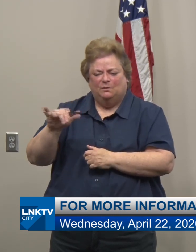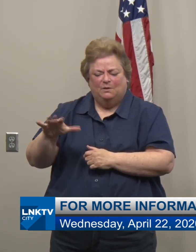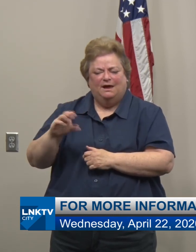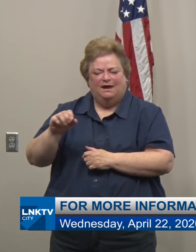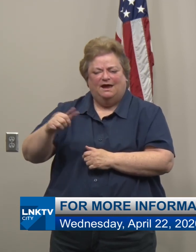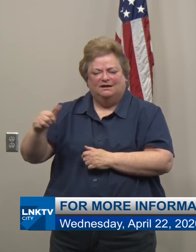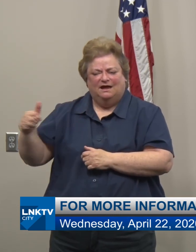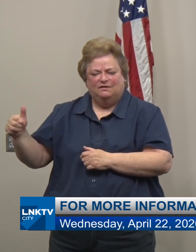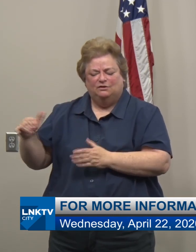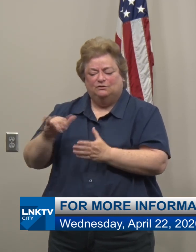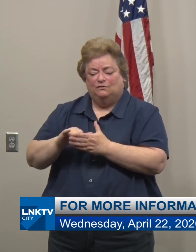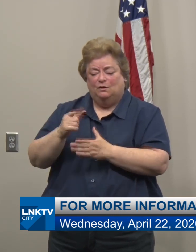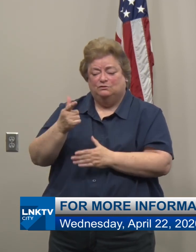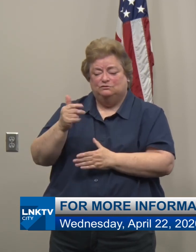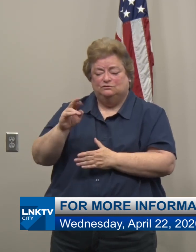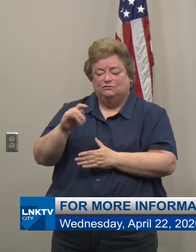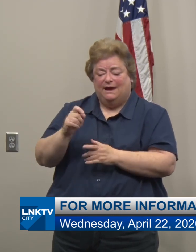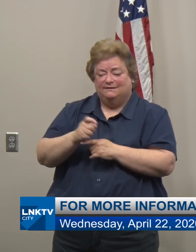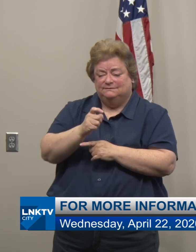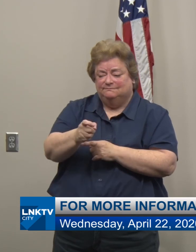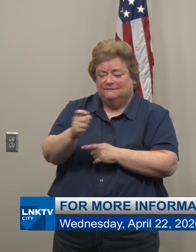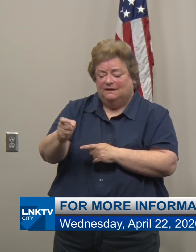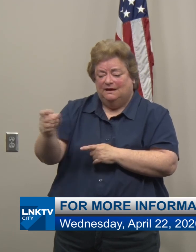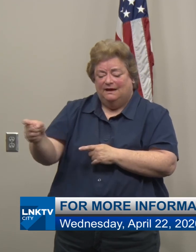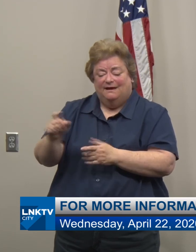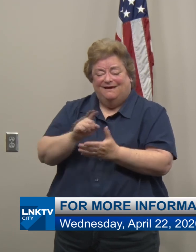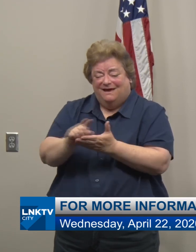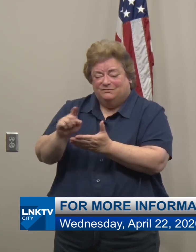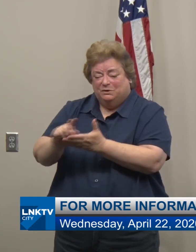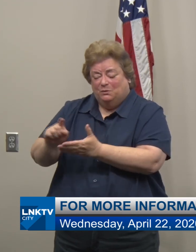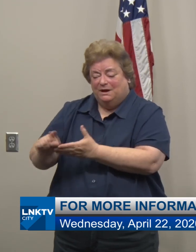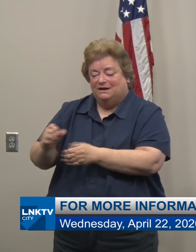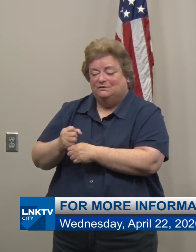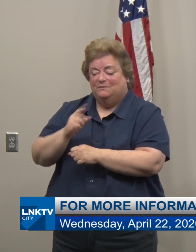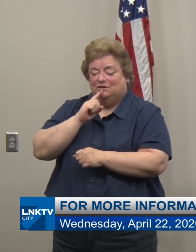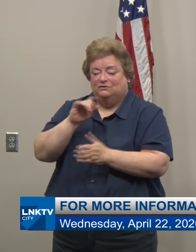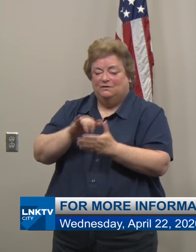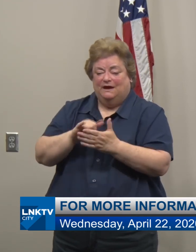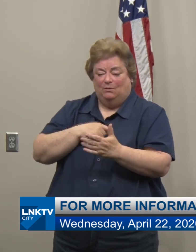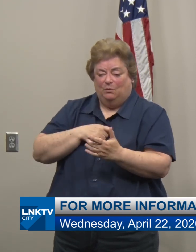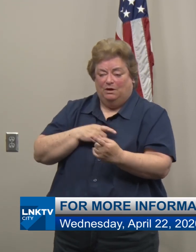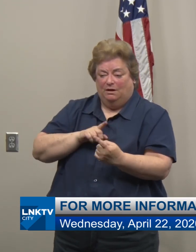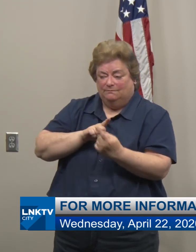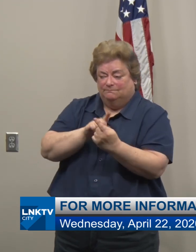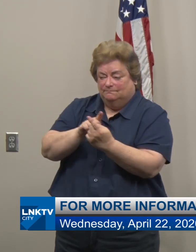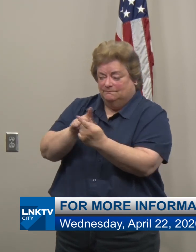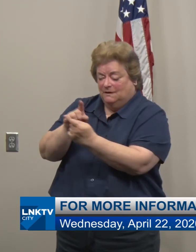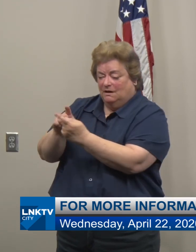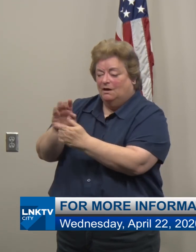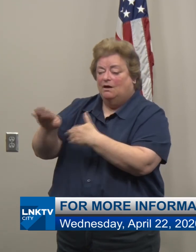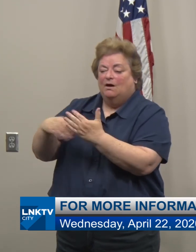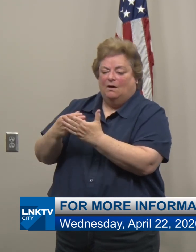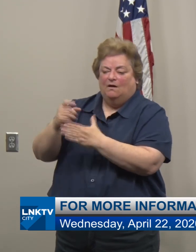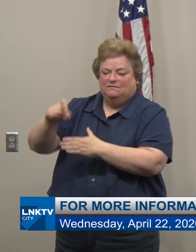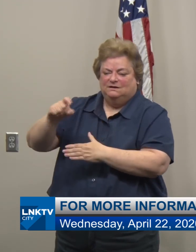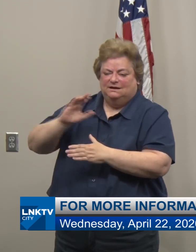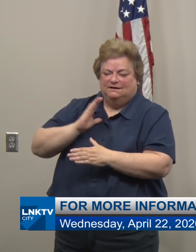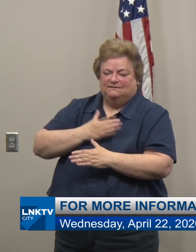those grants are being made weekly to try and make sure that we are rapidly addressing some of the most pressing needs of our